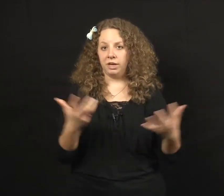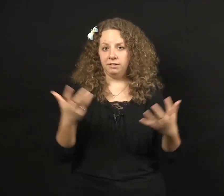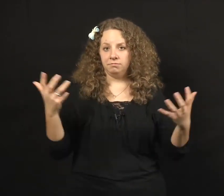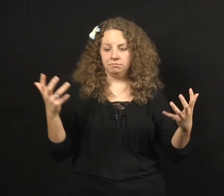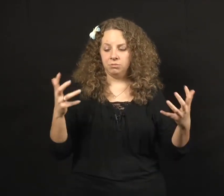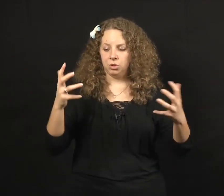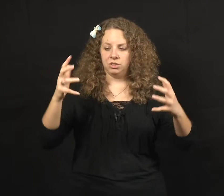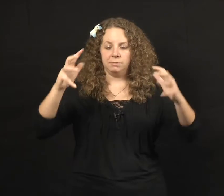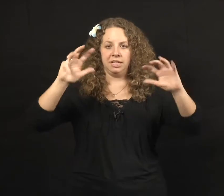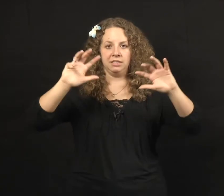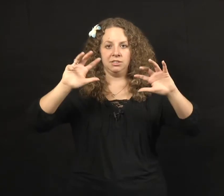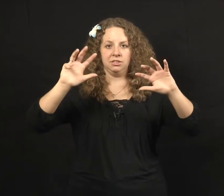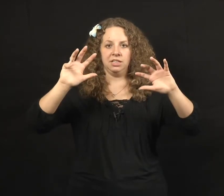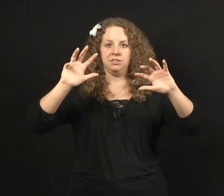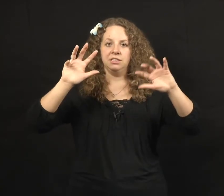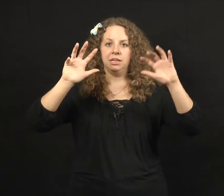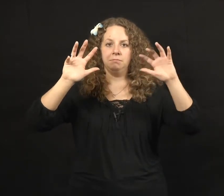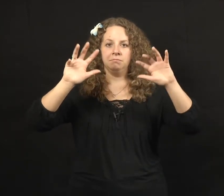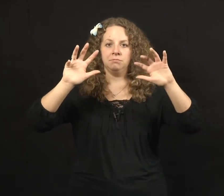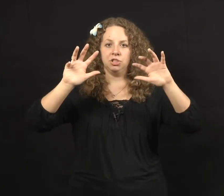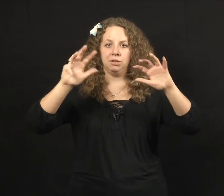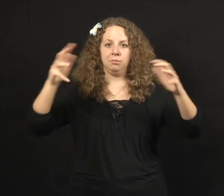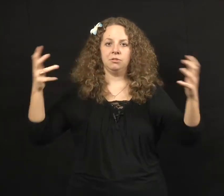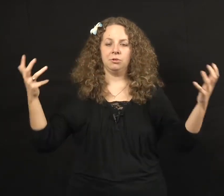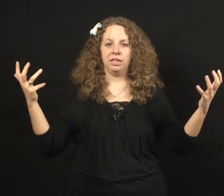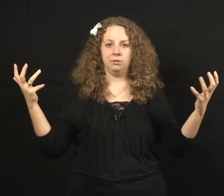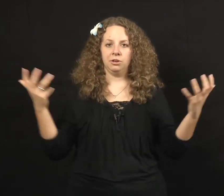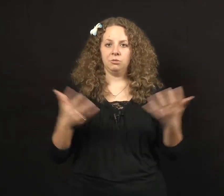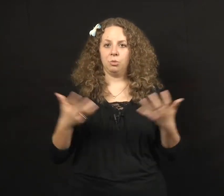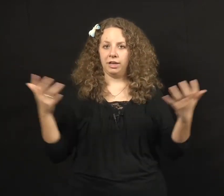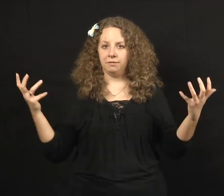What? Notice my hands still stay in the same shape, going inward. What?